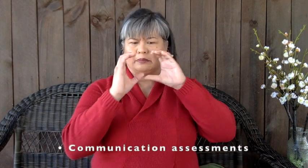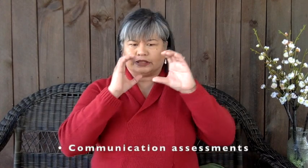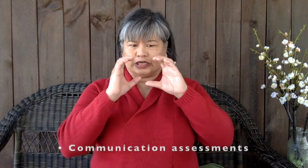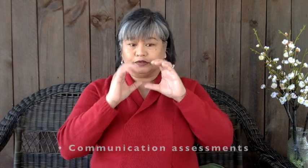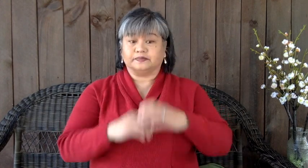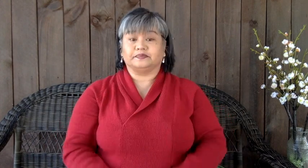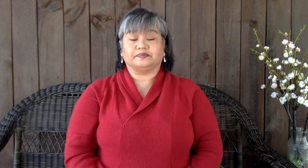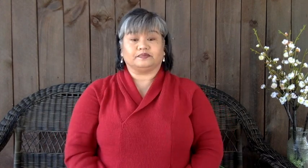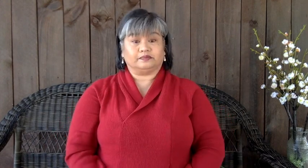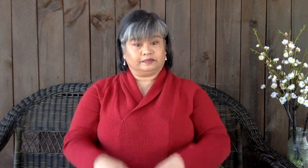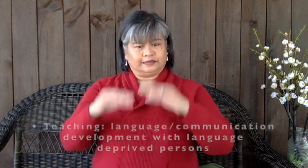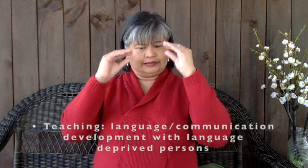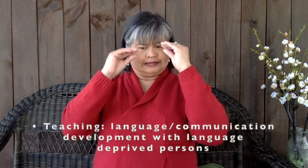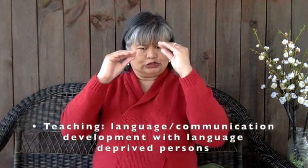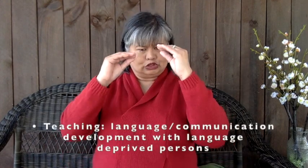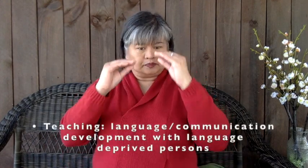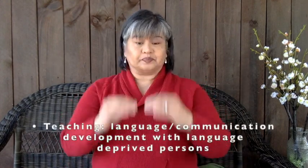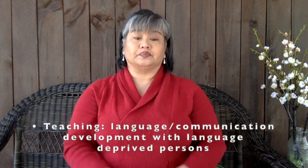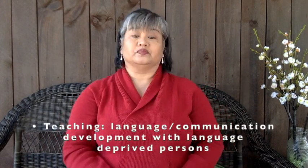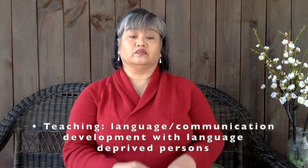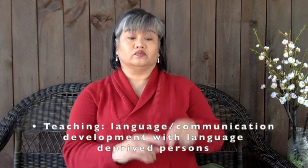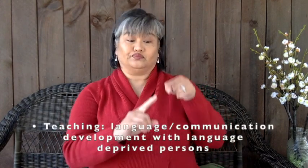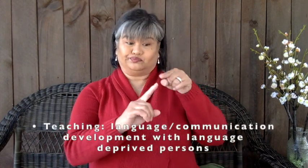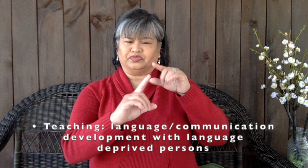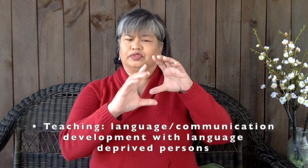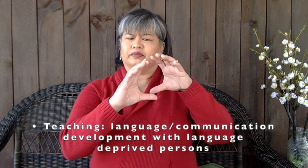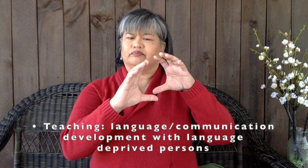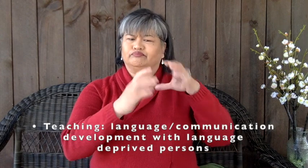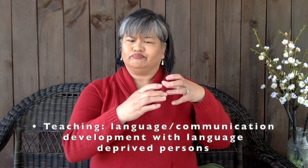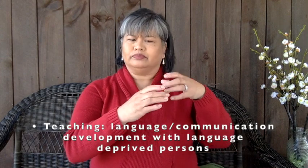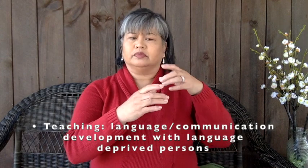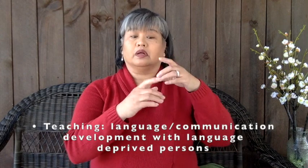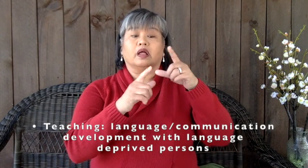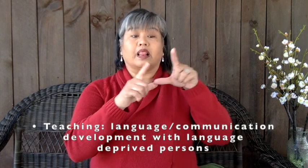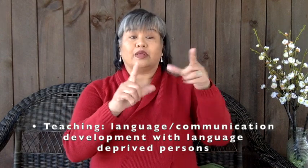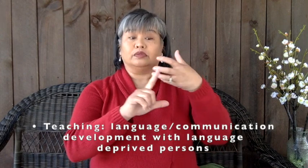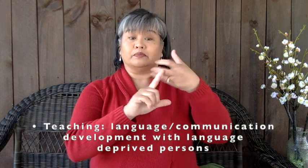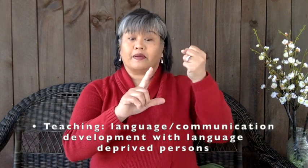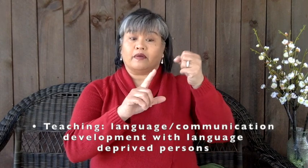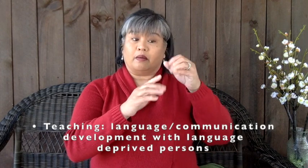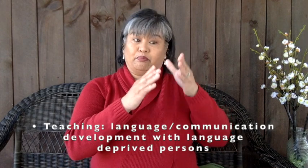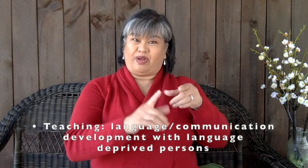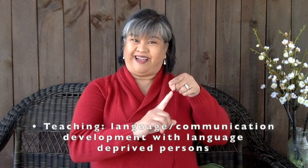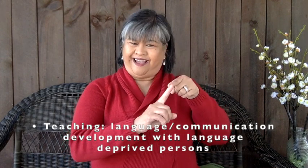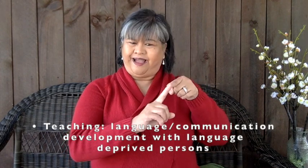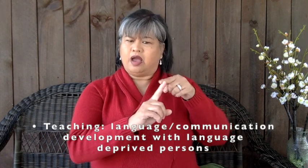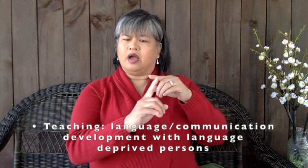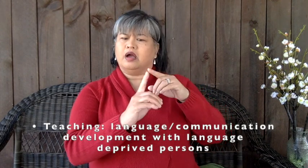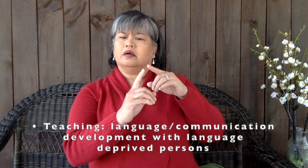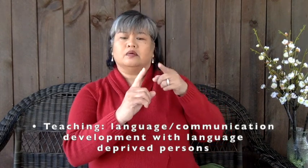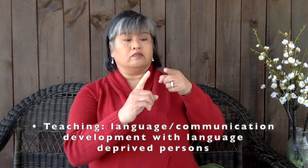Communication assessments. Teaching language communication development with language deprived persons.